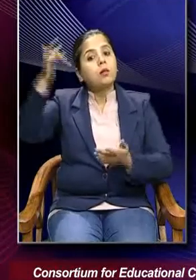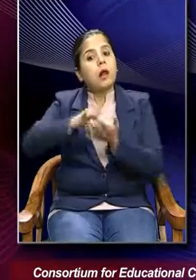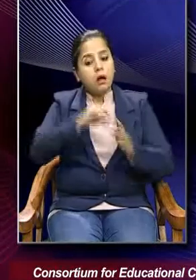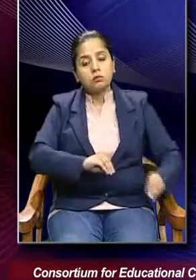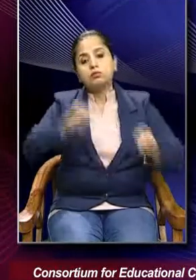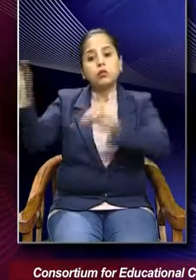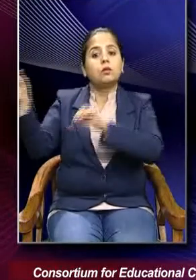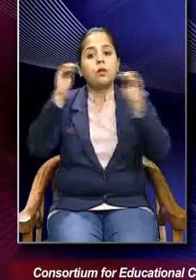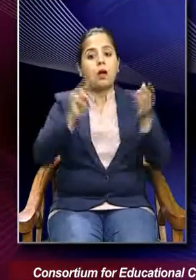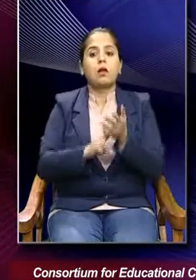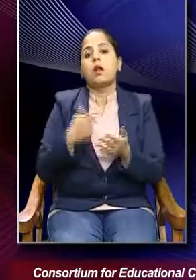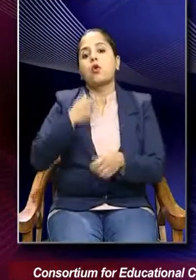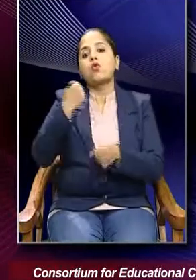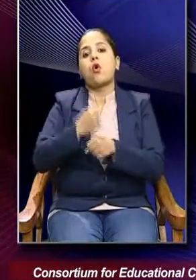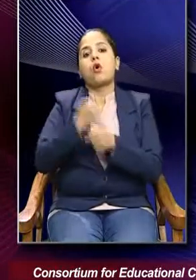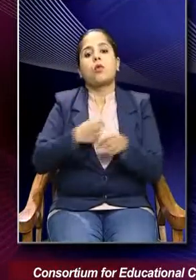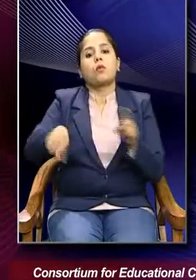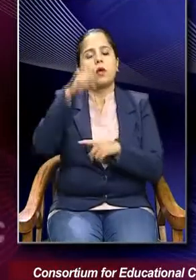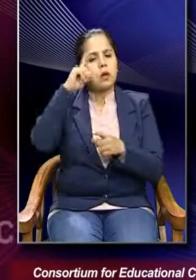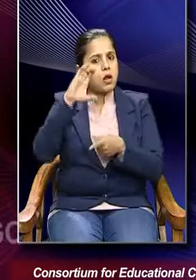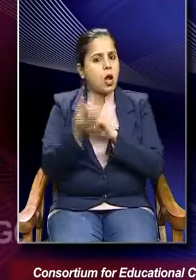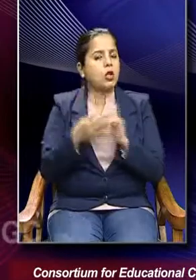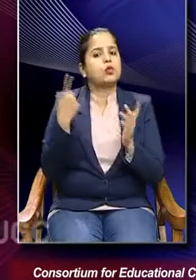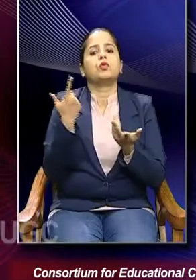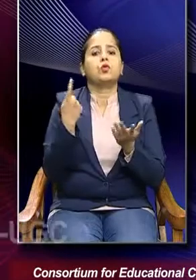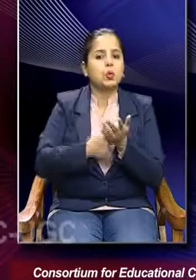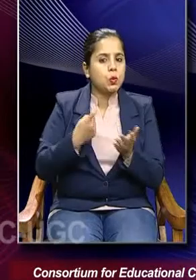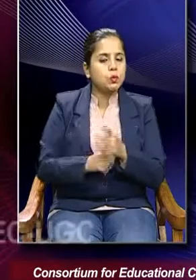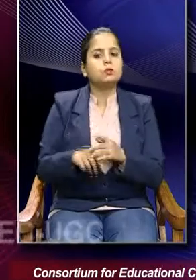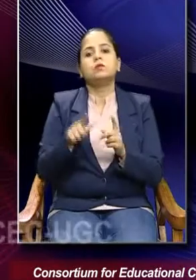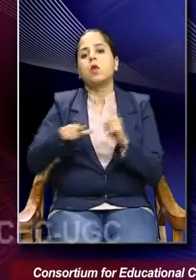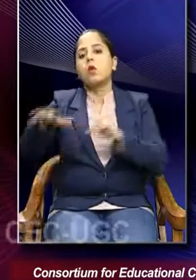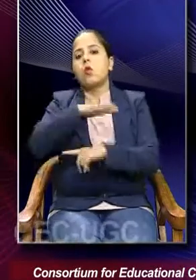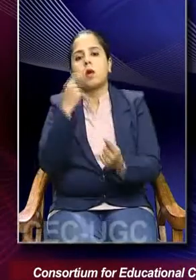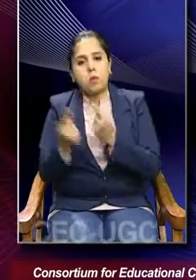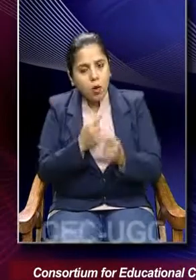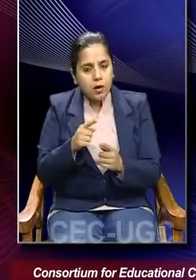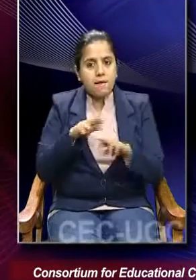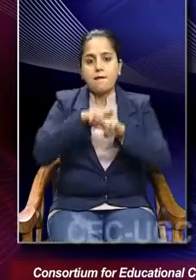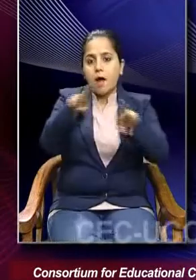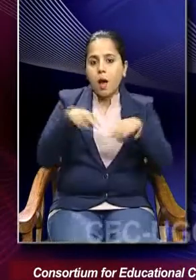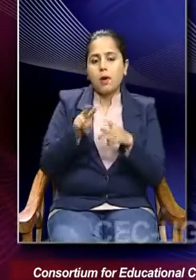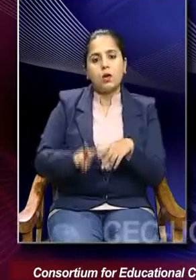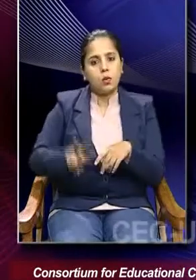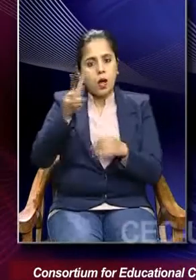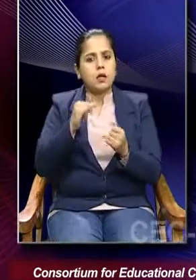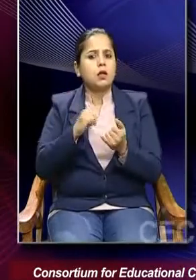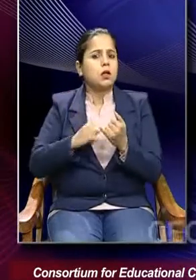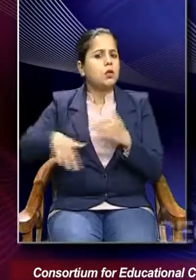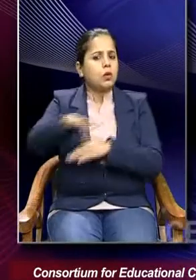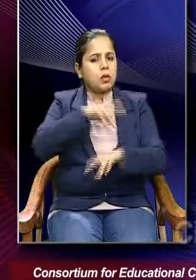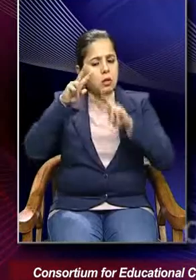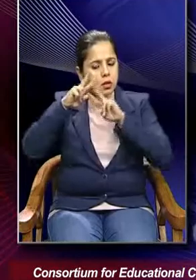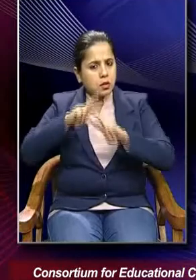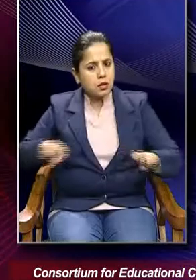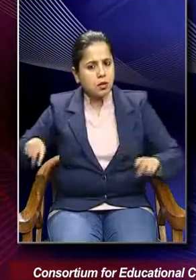government to cultural norms, to local politics, family values, sociologists study the